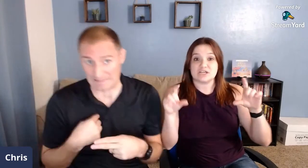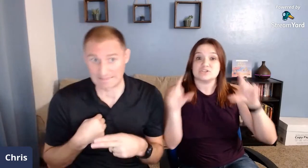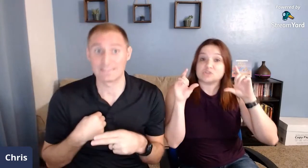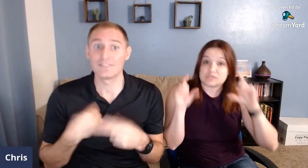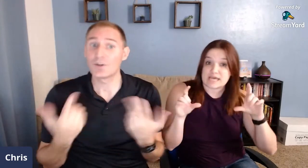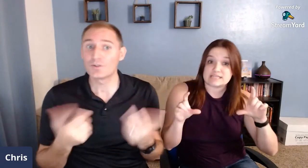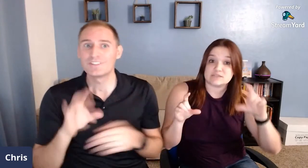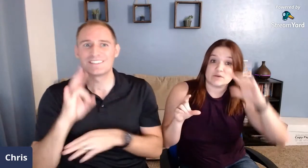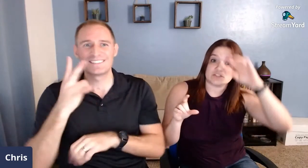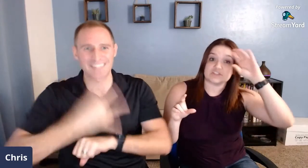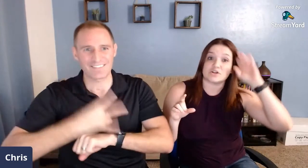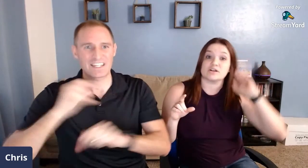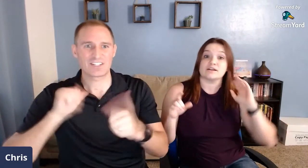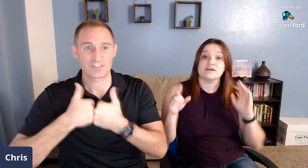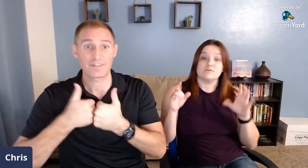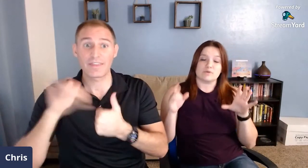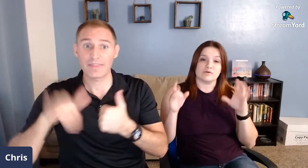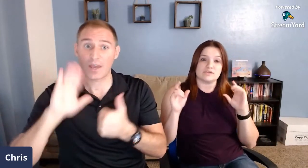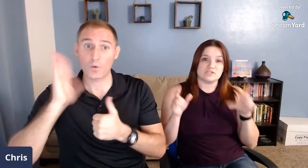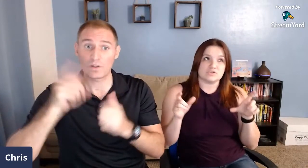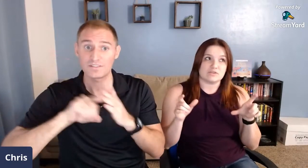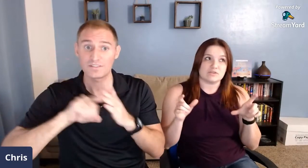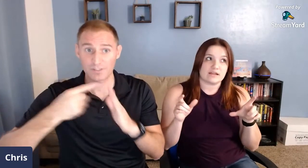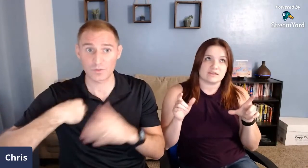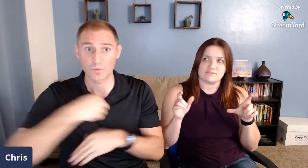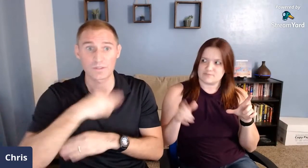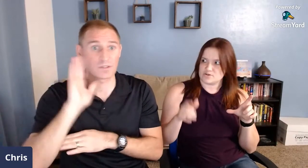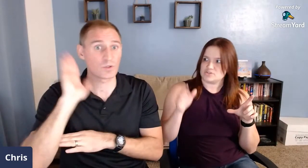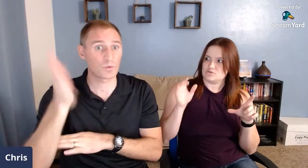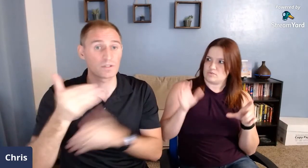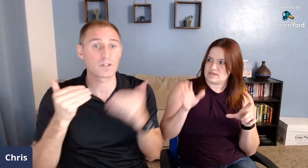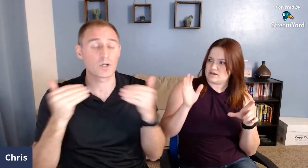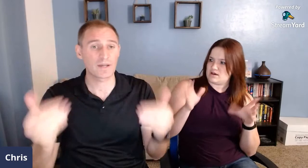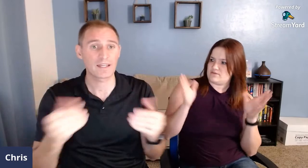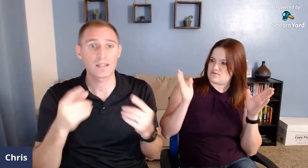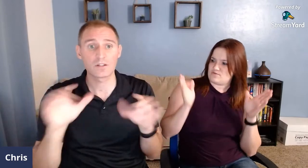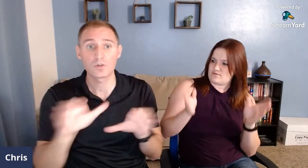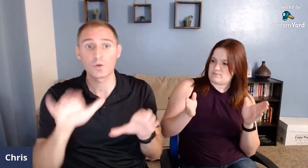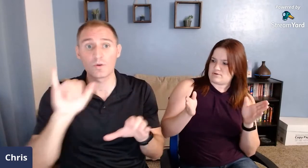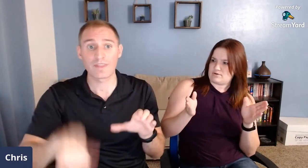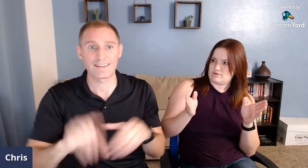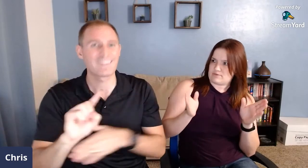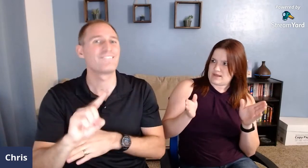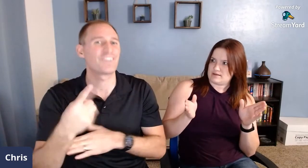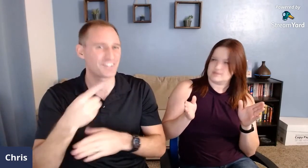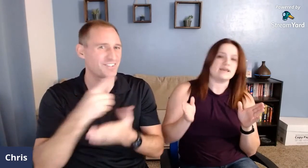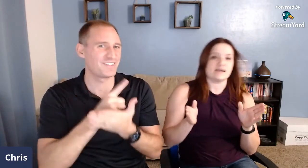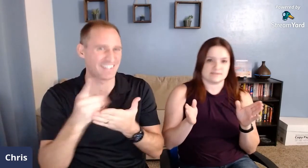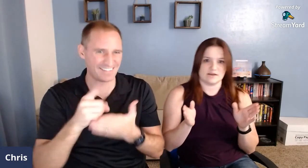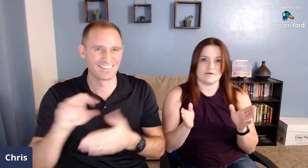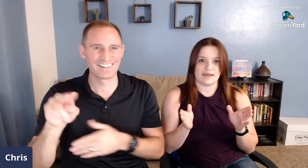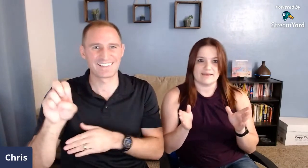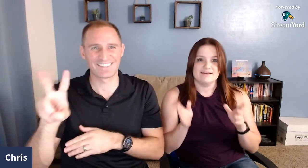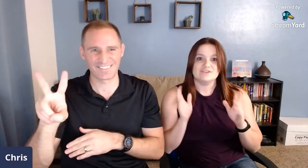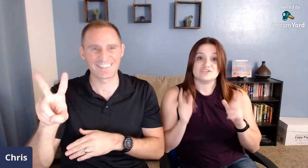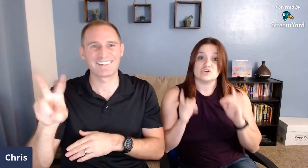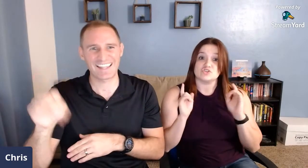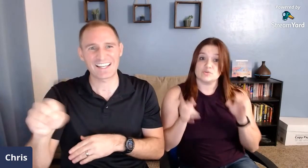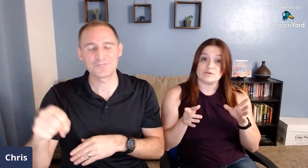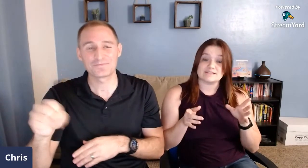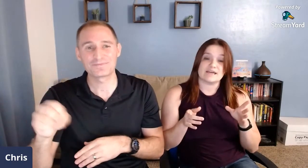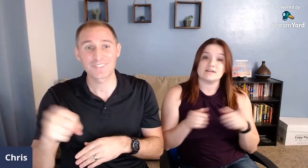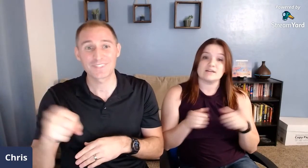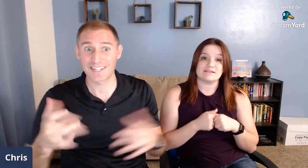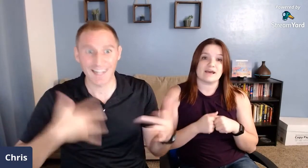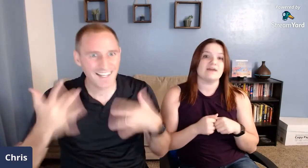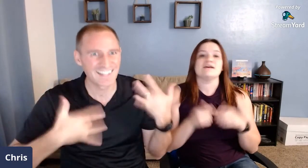7-day challenge. So that is going to start. We're going to do that the first week of November, right? Yes. Okay. So